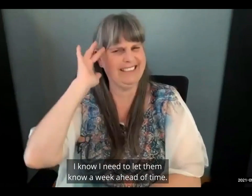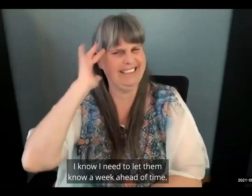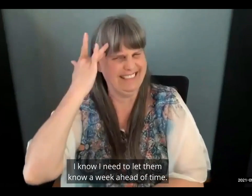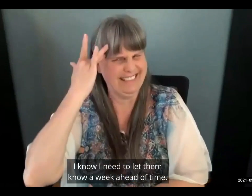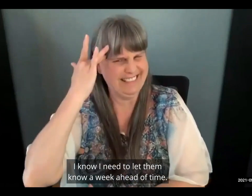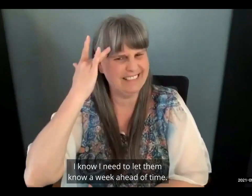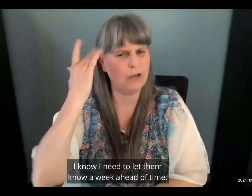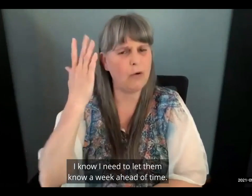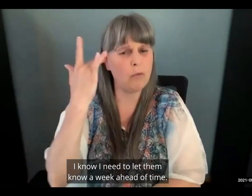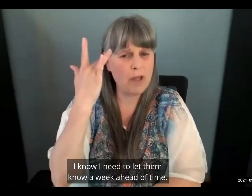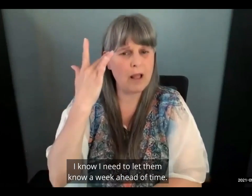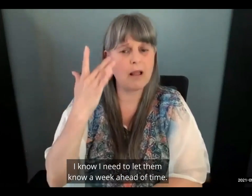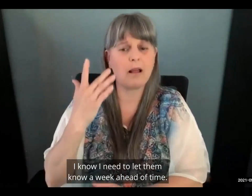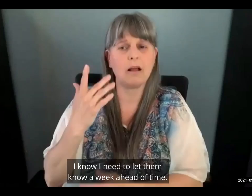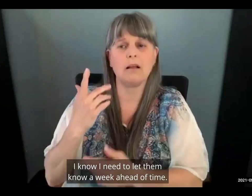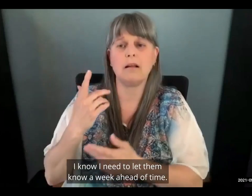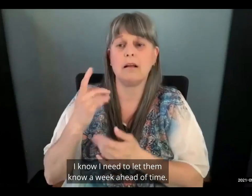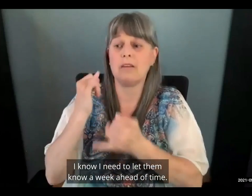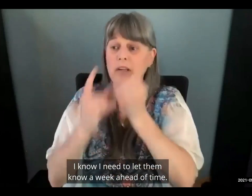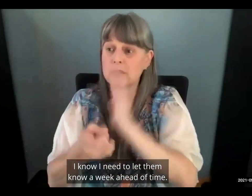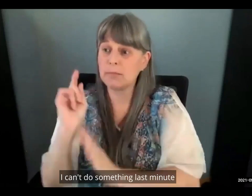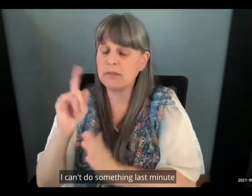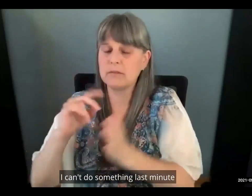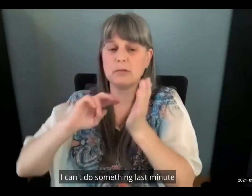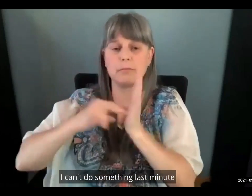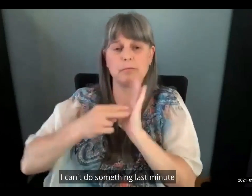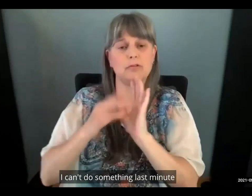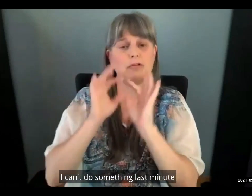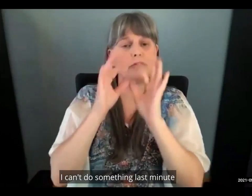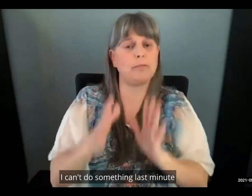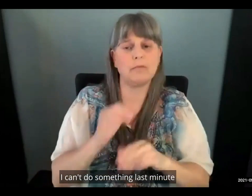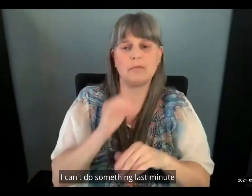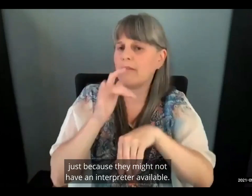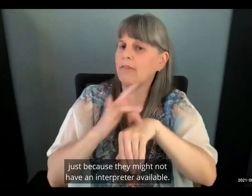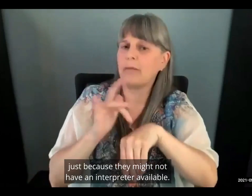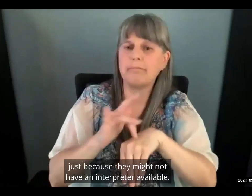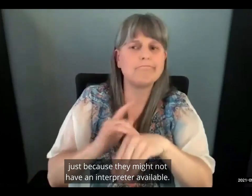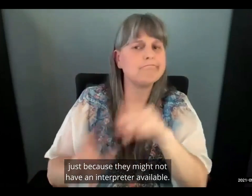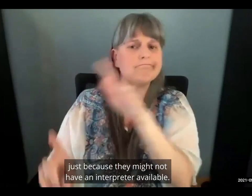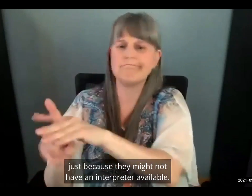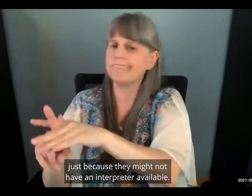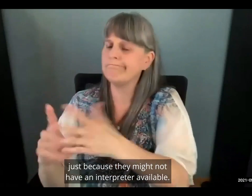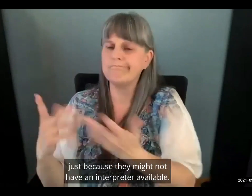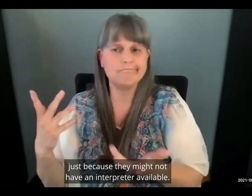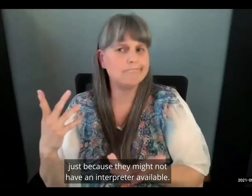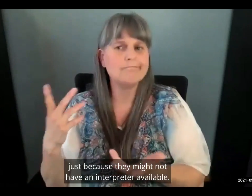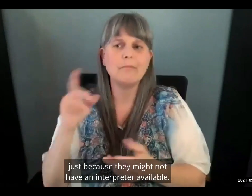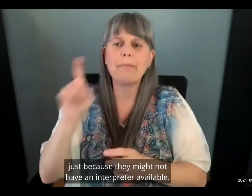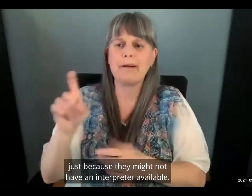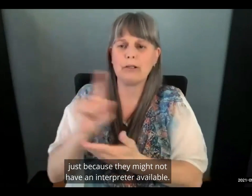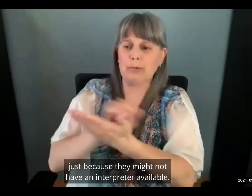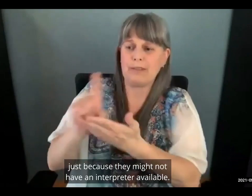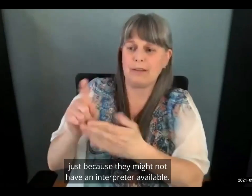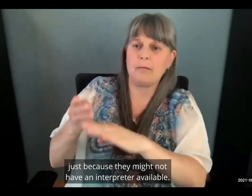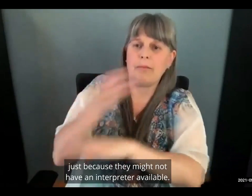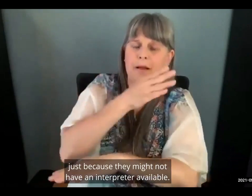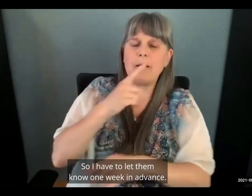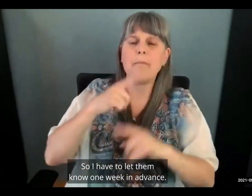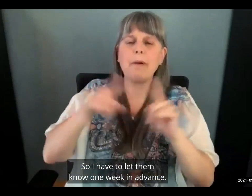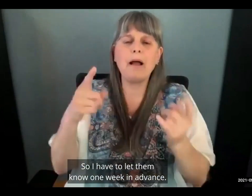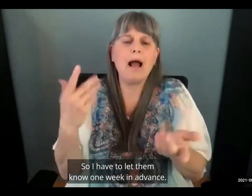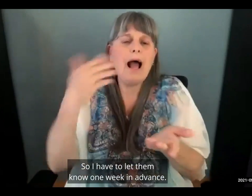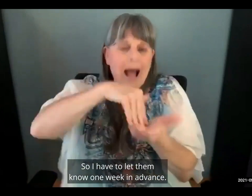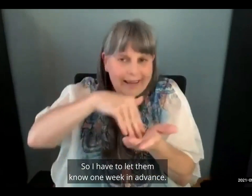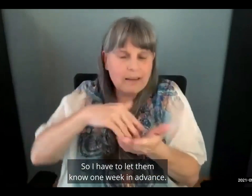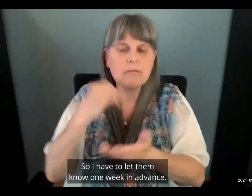let them know, you know, a week ahead of time, and I can't do something last minute just because they might not have an interpreter available.